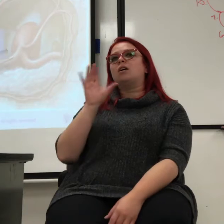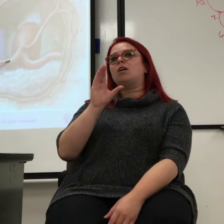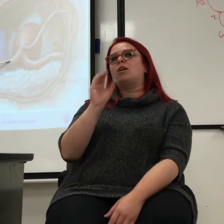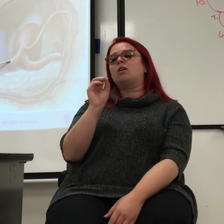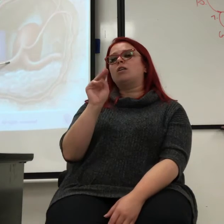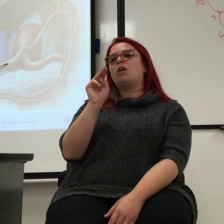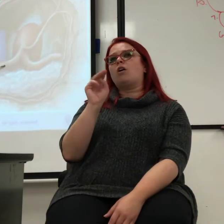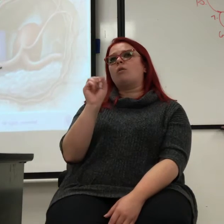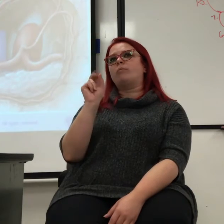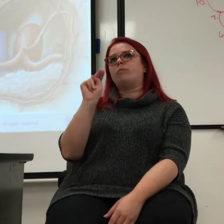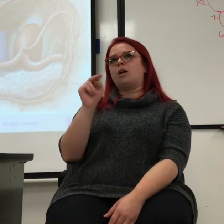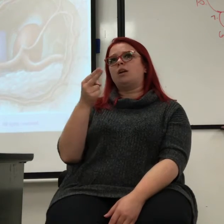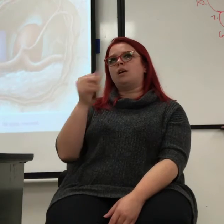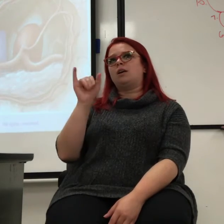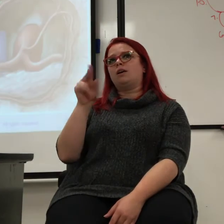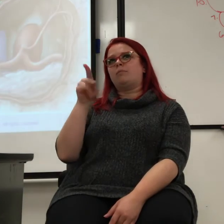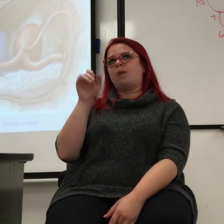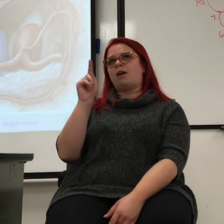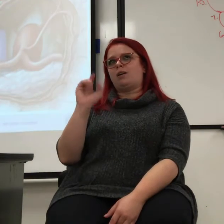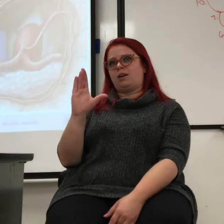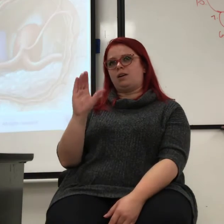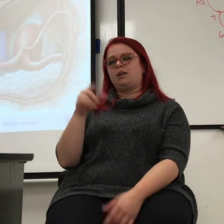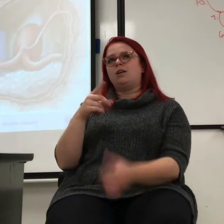Common hepatic. First branch,